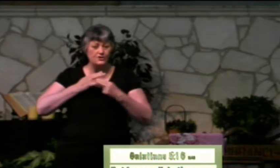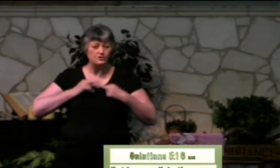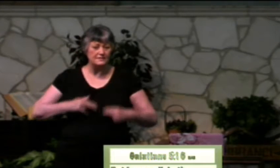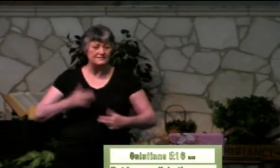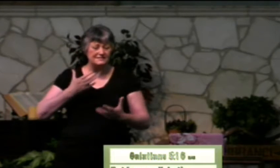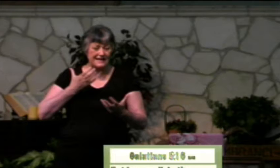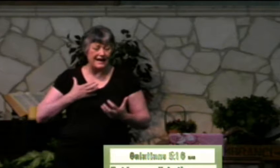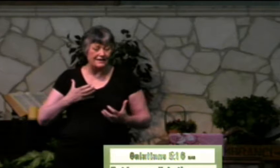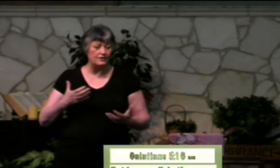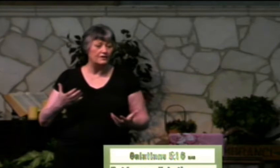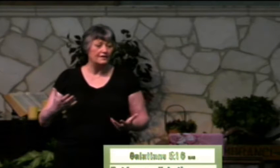human desire.